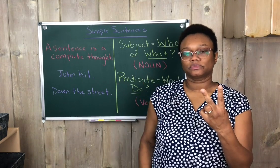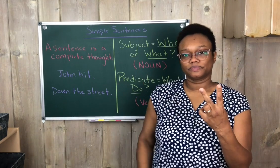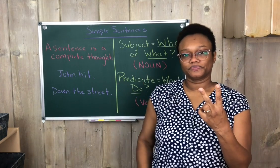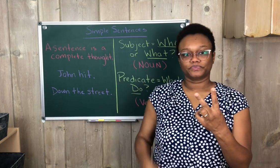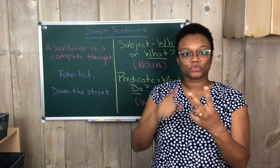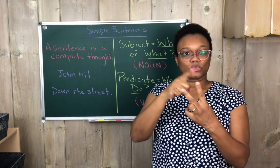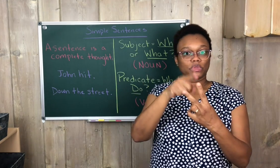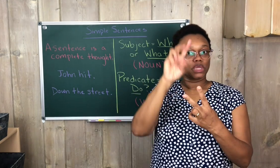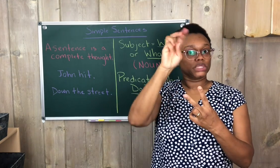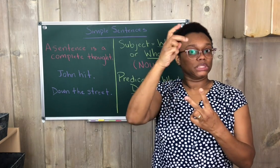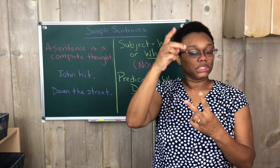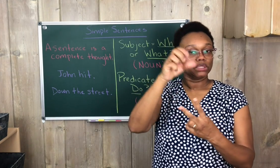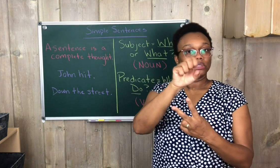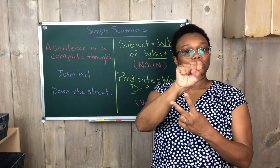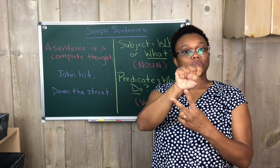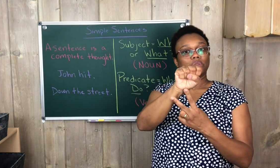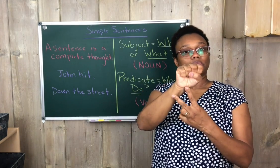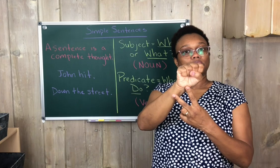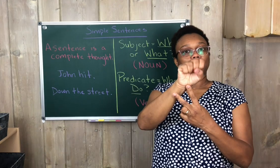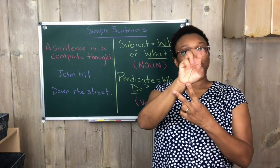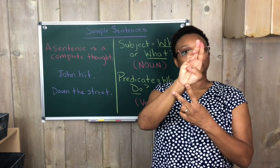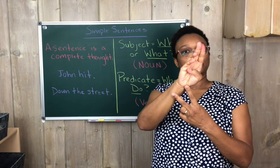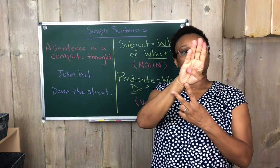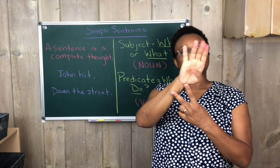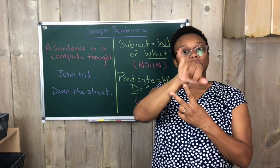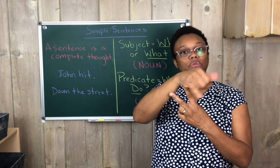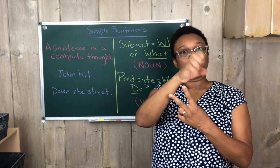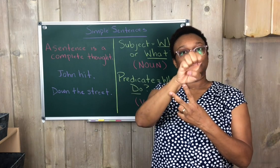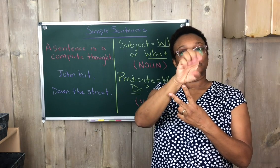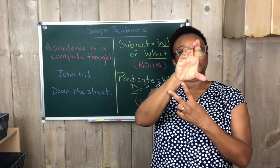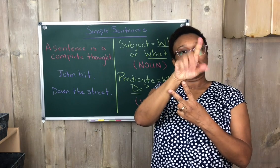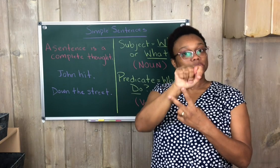things. A subject,